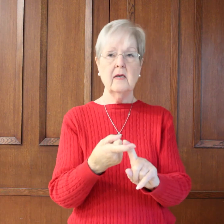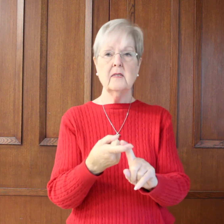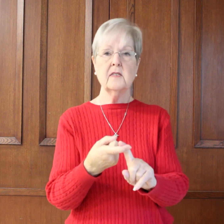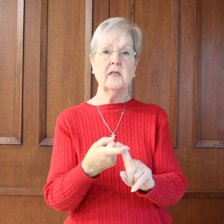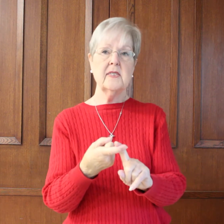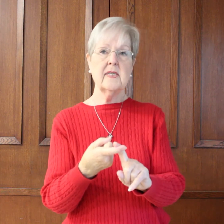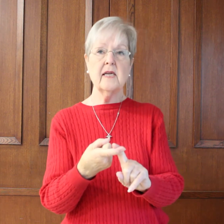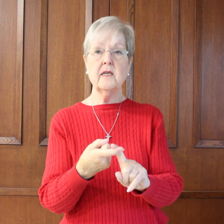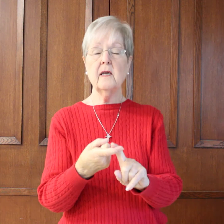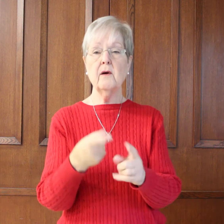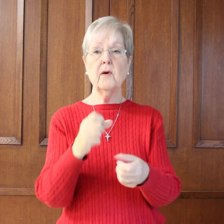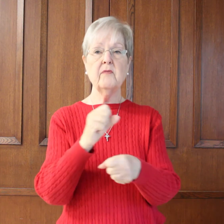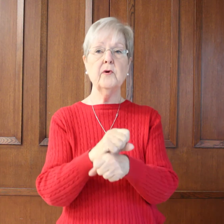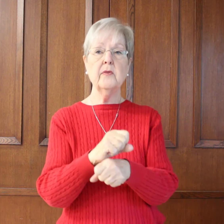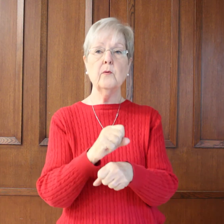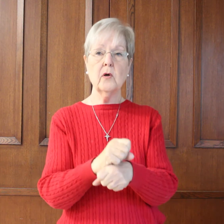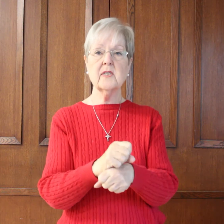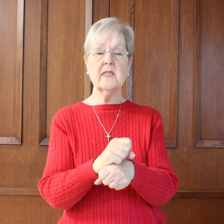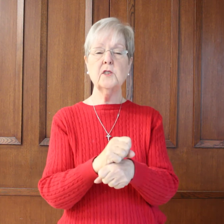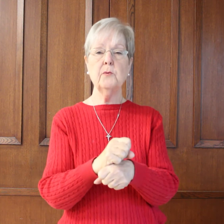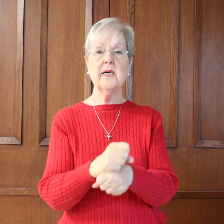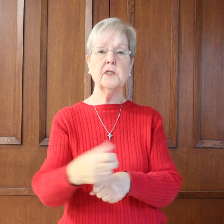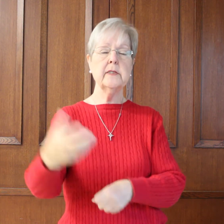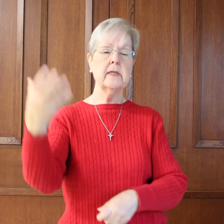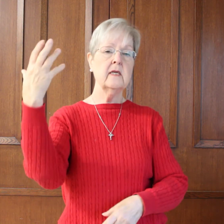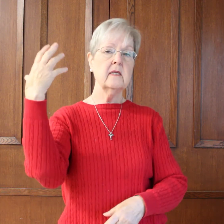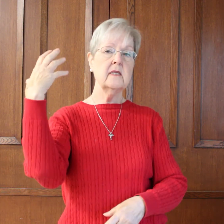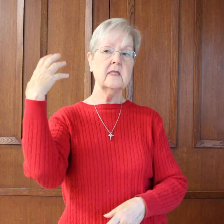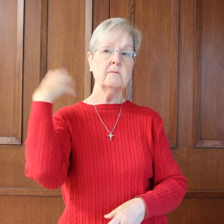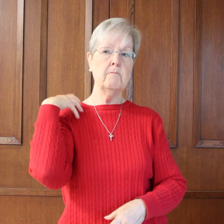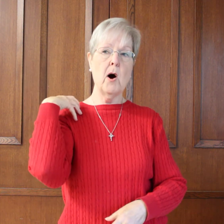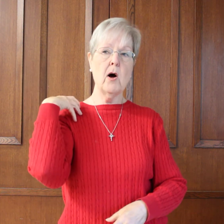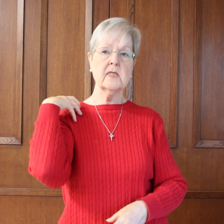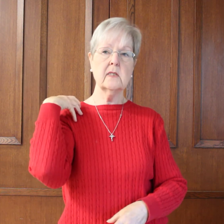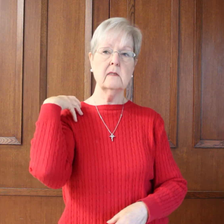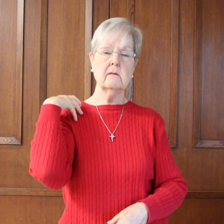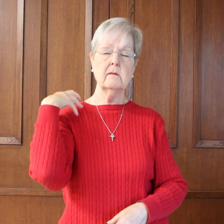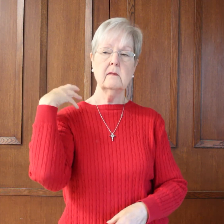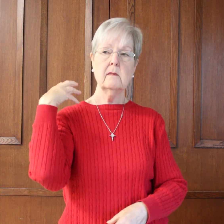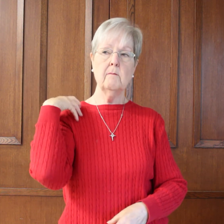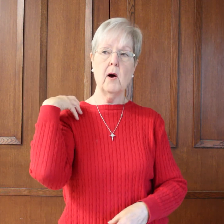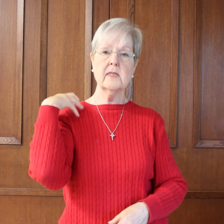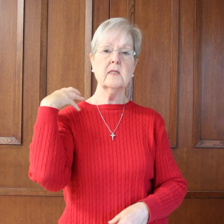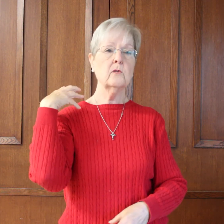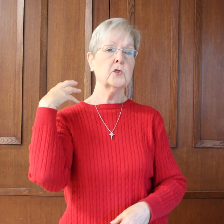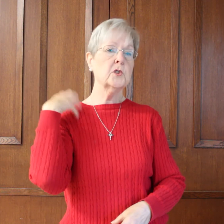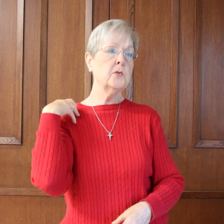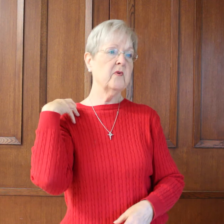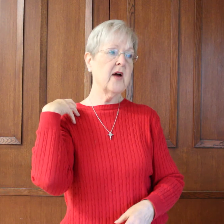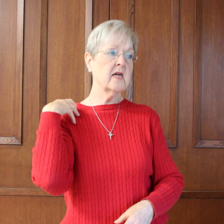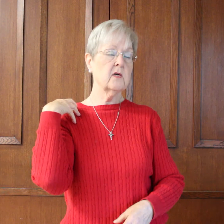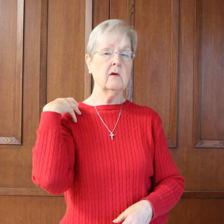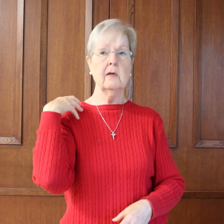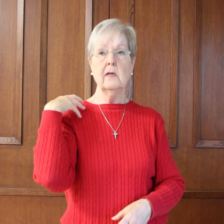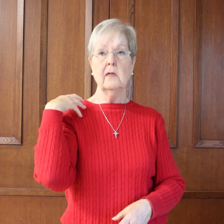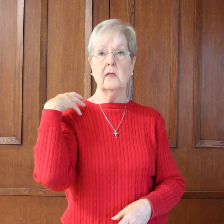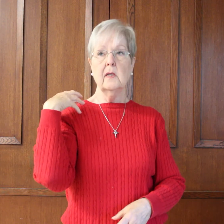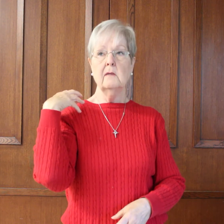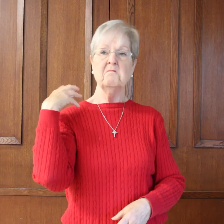It's a good sign to know if you're in the work situation. This is boss. Boss or supervisor.